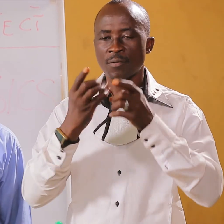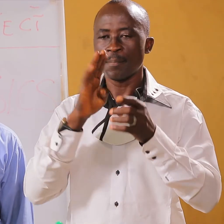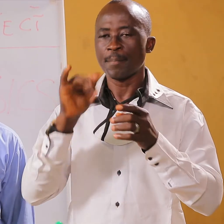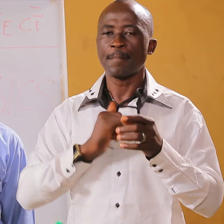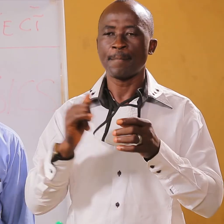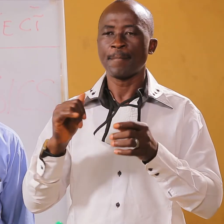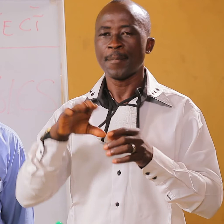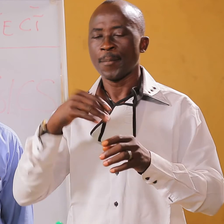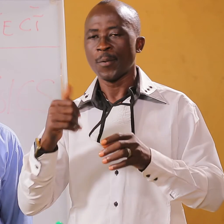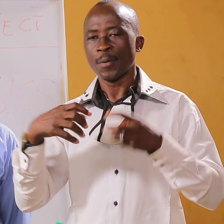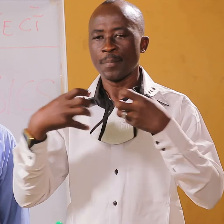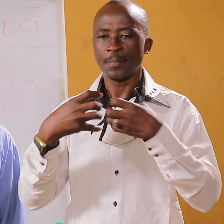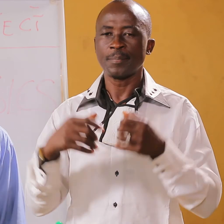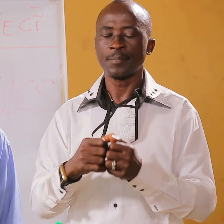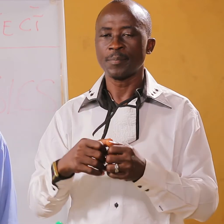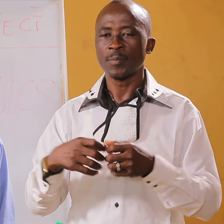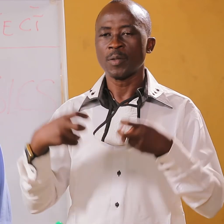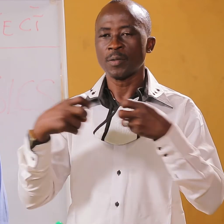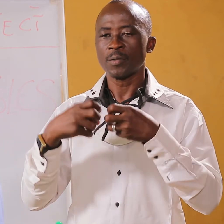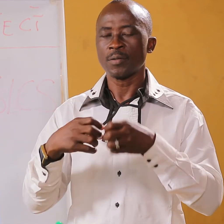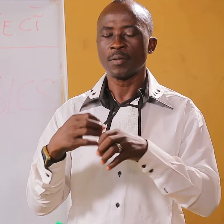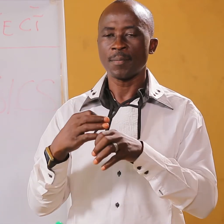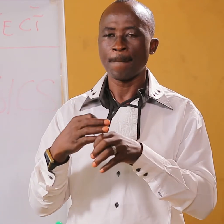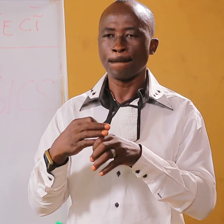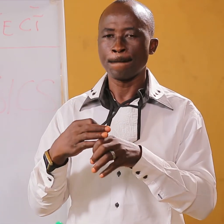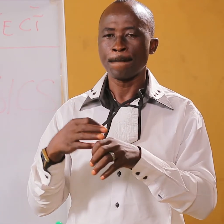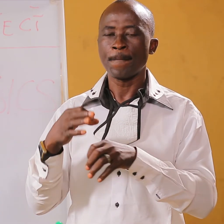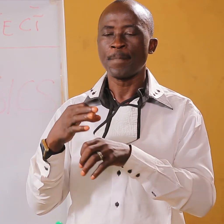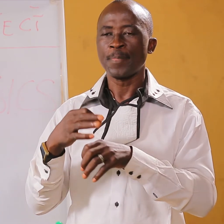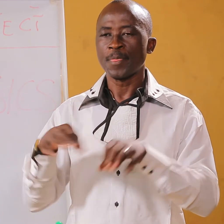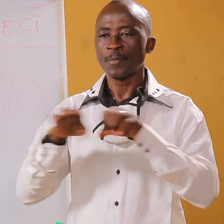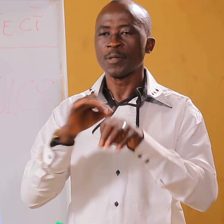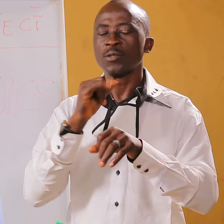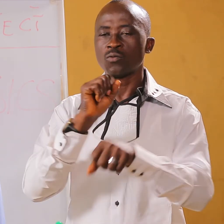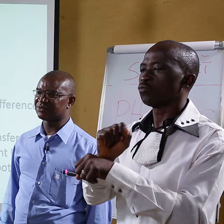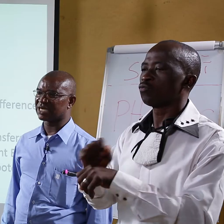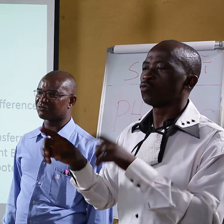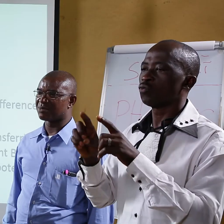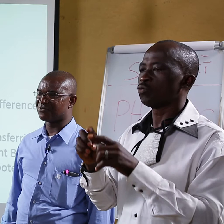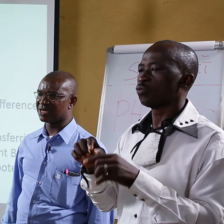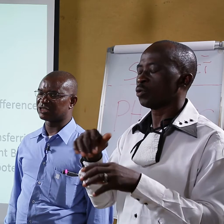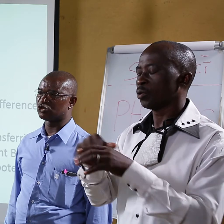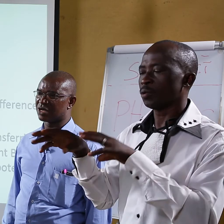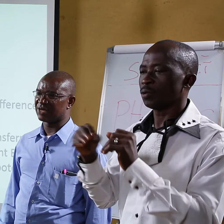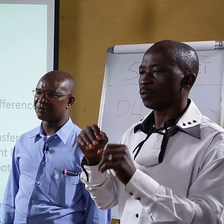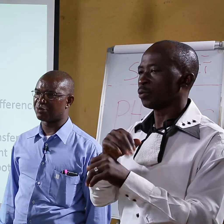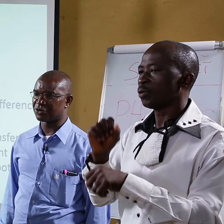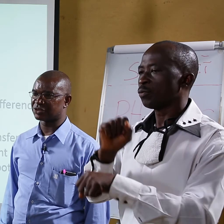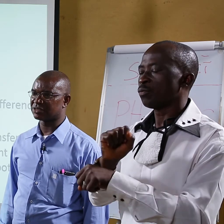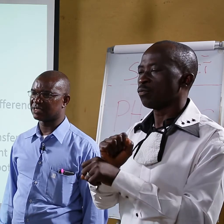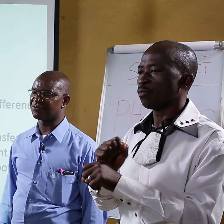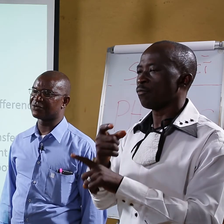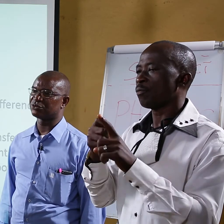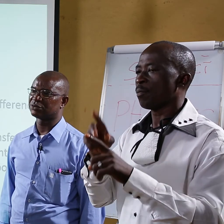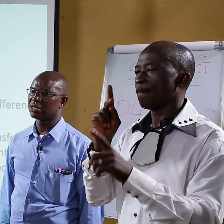colleague, electric potential is the work done in taking a unit positive charge from infinity to a given